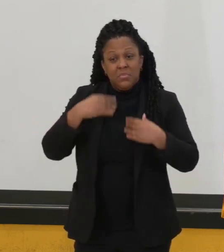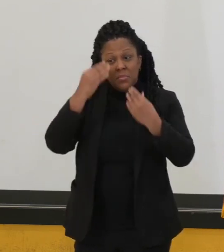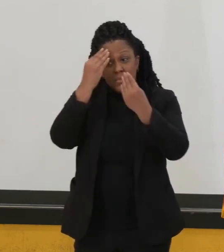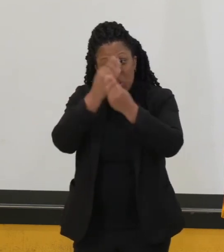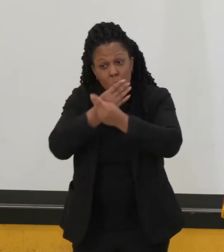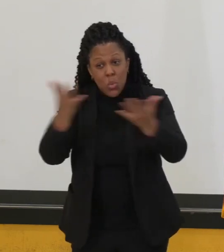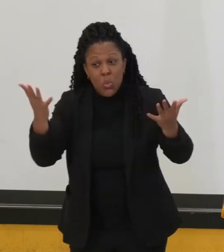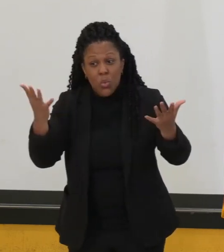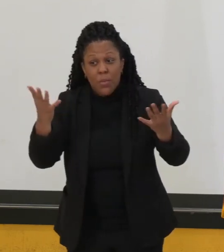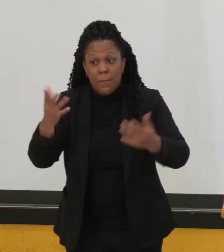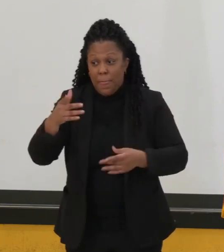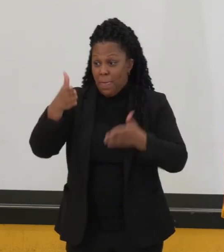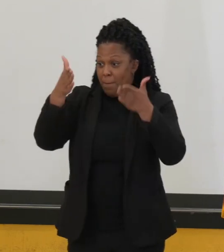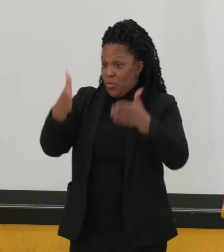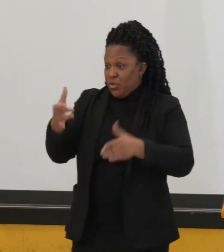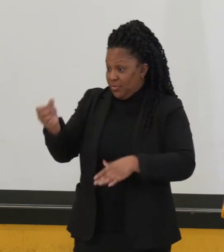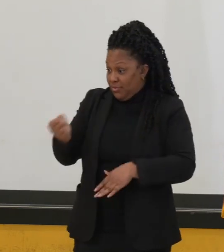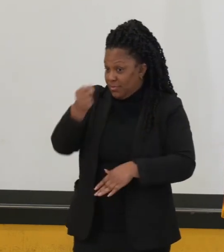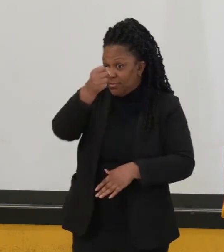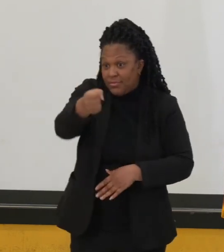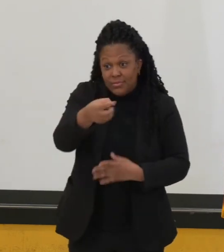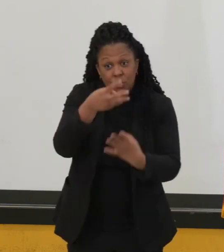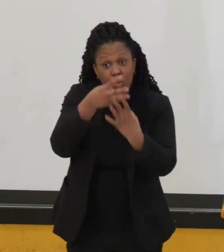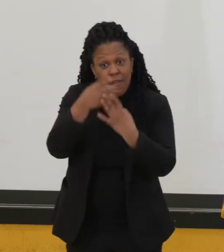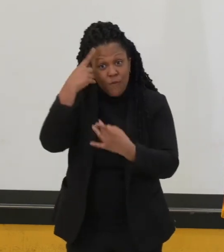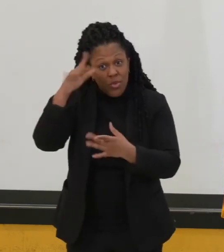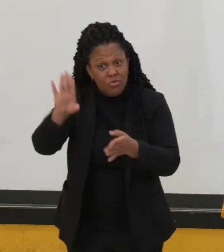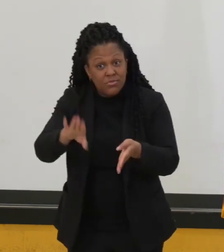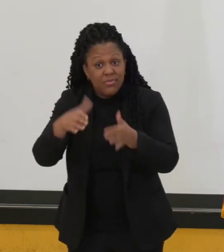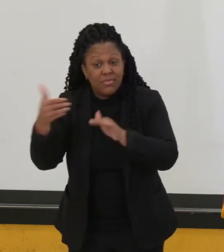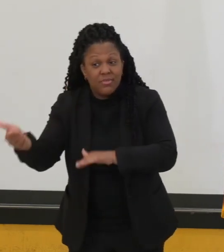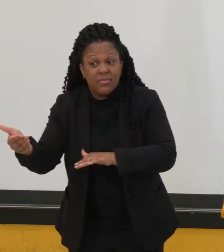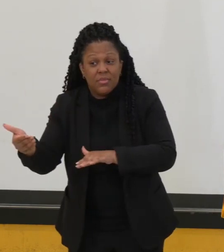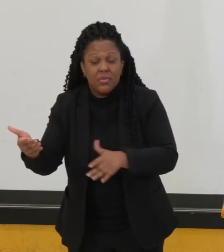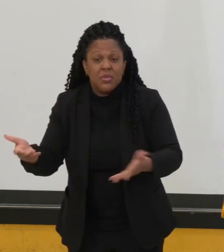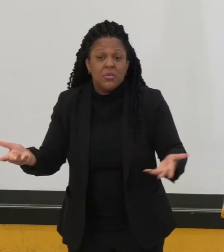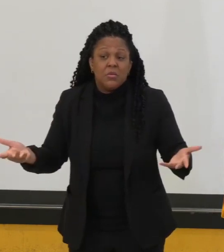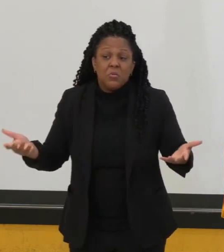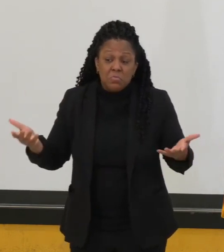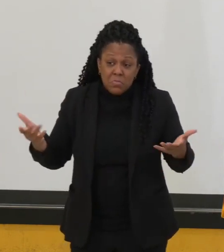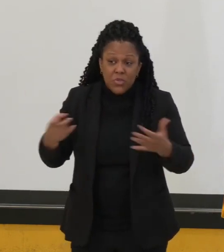for their deaths may be a starting point, but it's not justice.